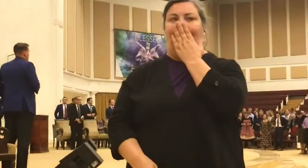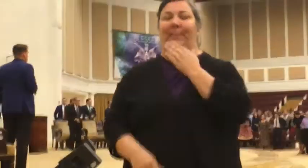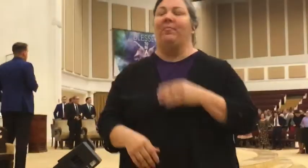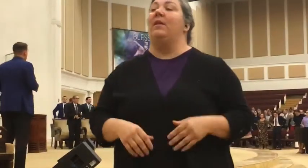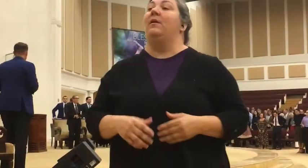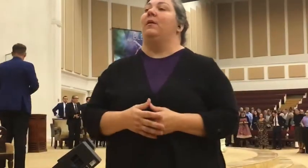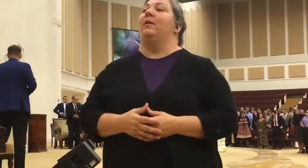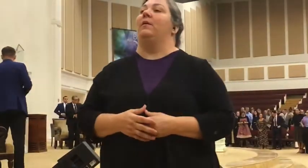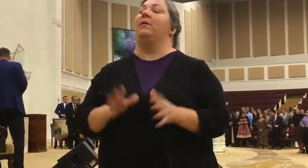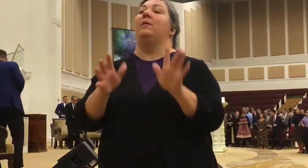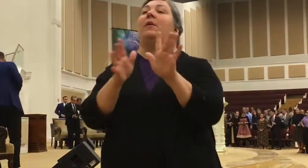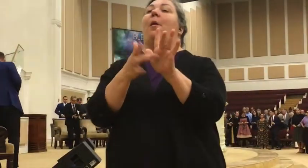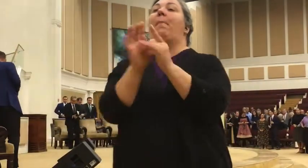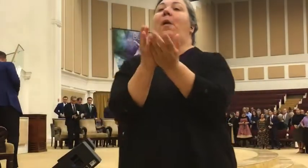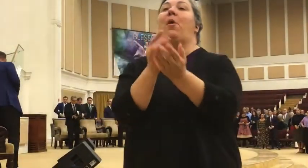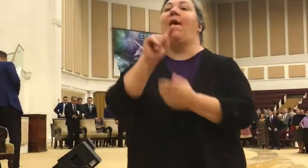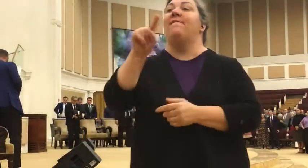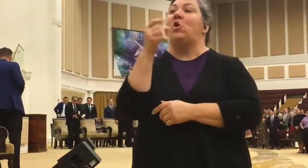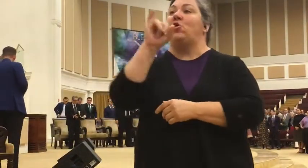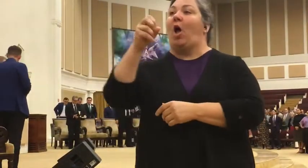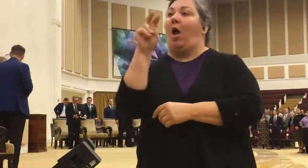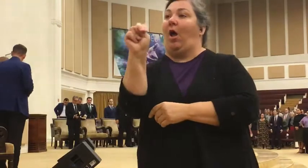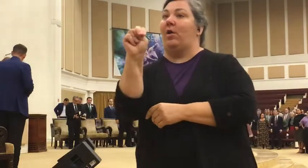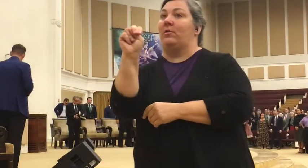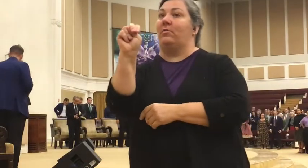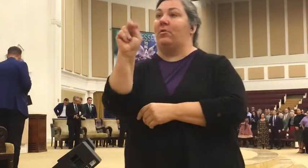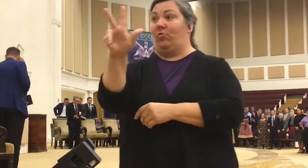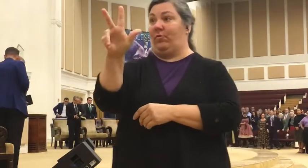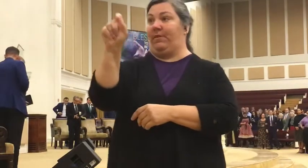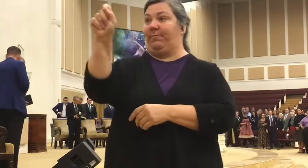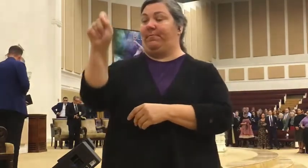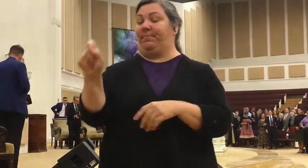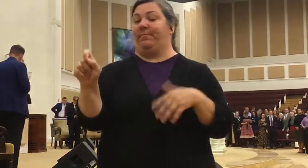If you can turn with me to the book of 1 John chapter number 3.